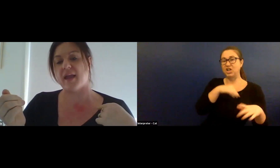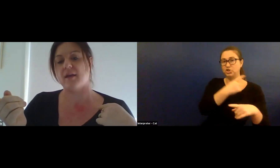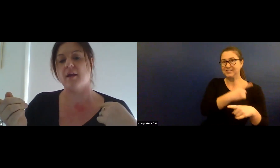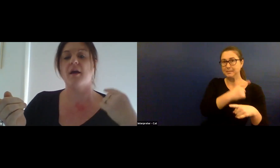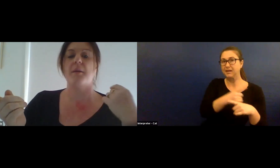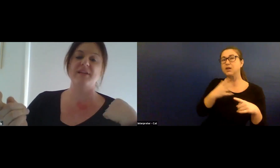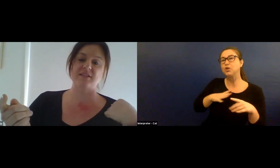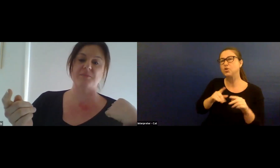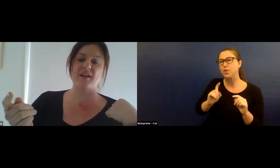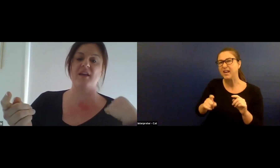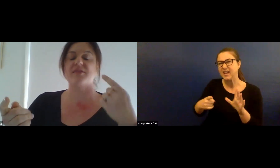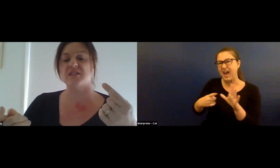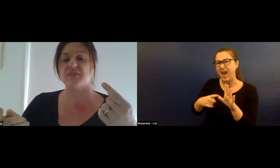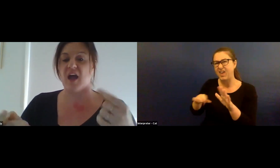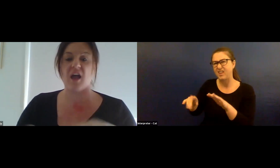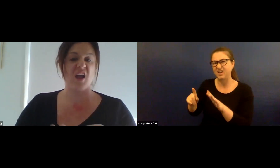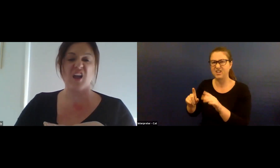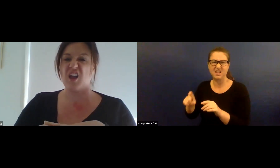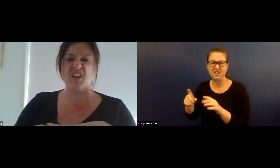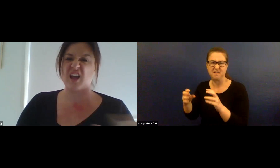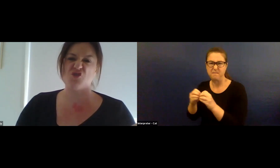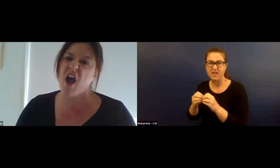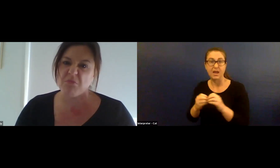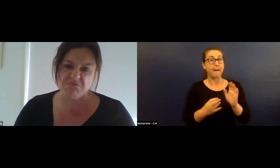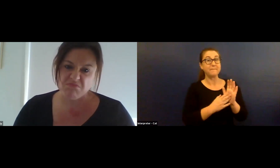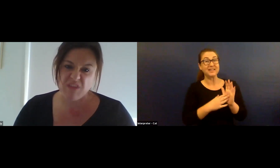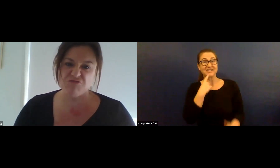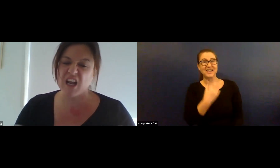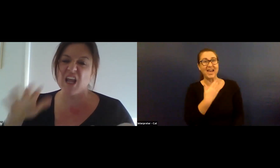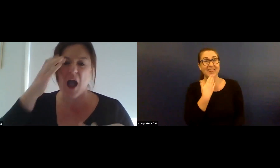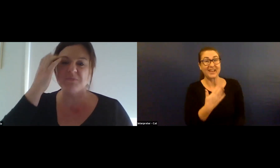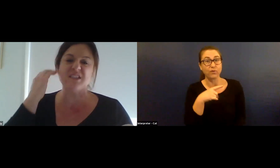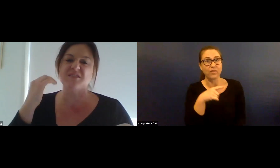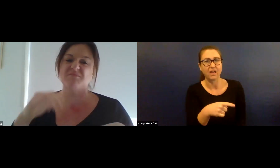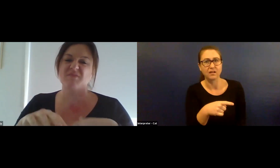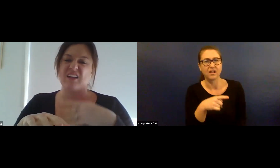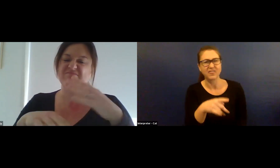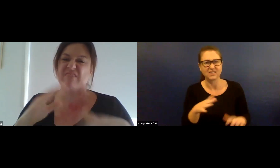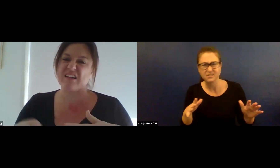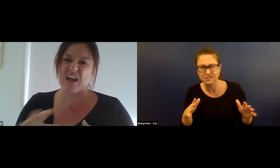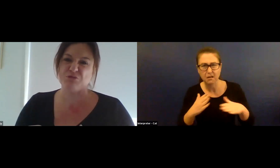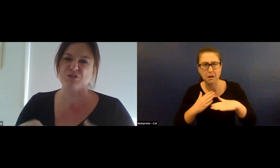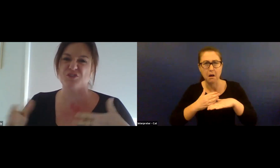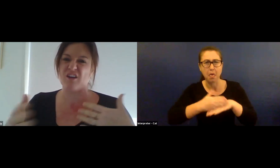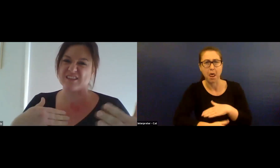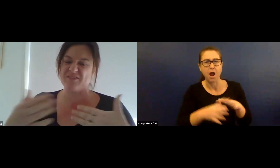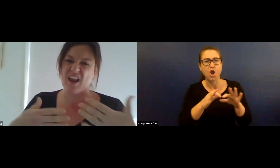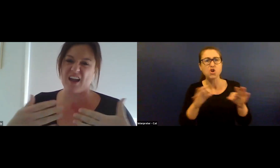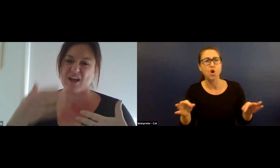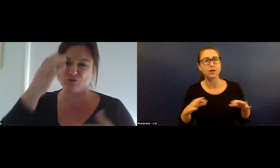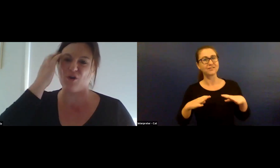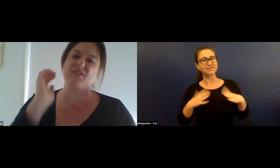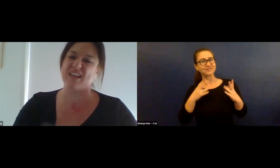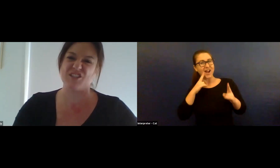line B. Melissa speaking, thanks for that. That's crap. That's really cumbersome and unnatural. It doesn't feel